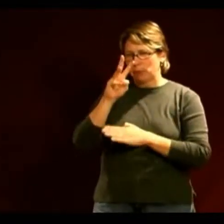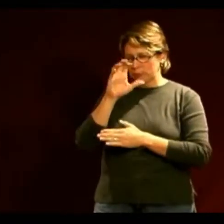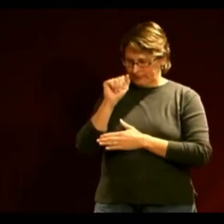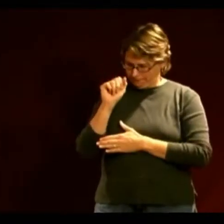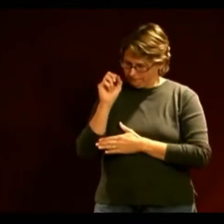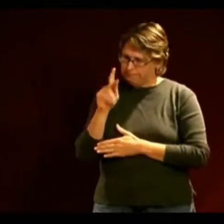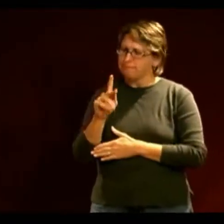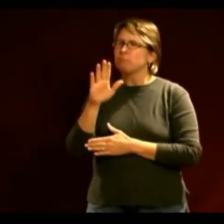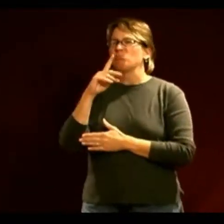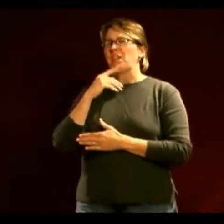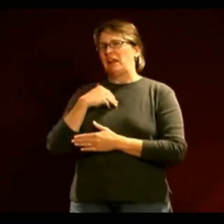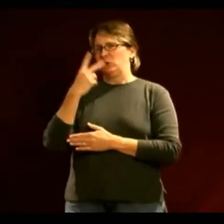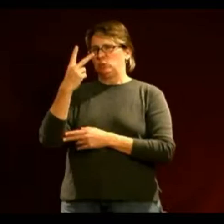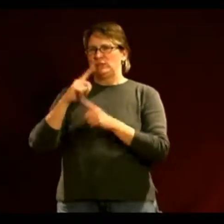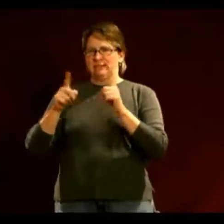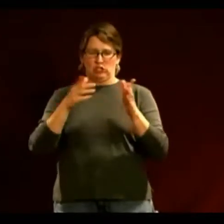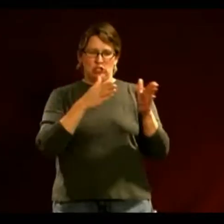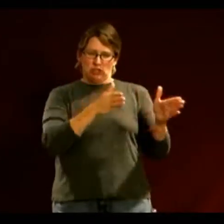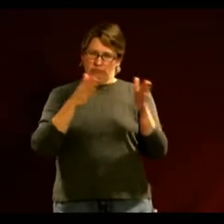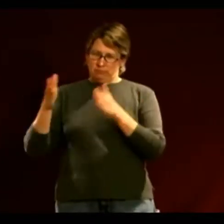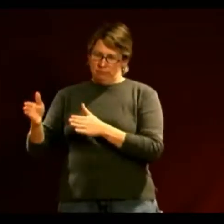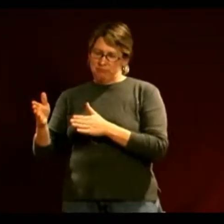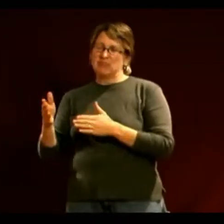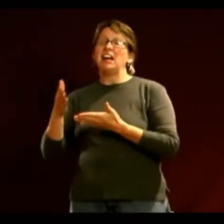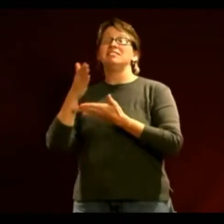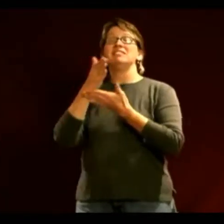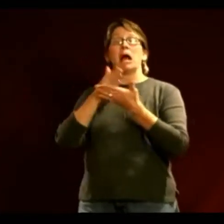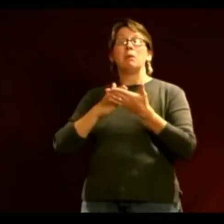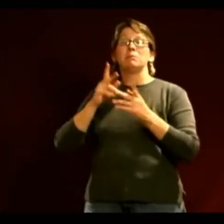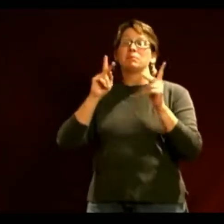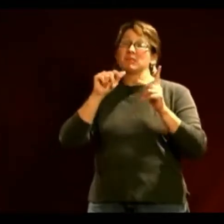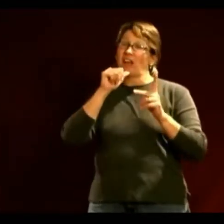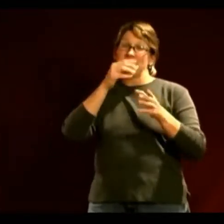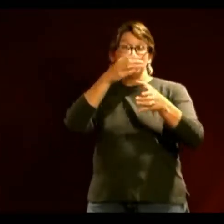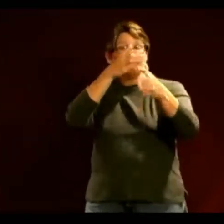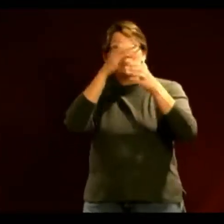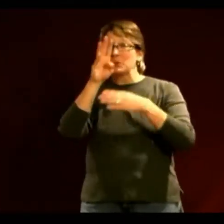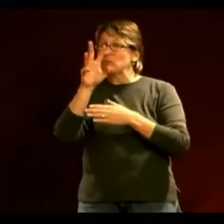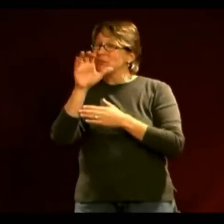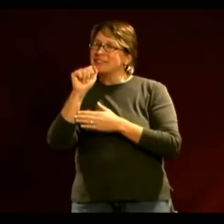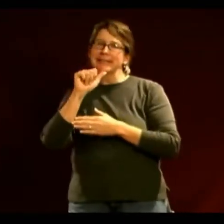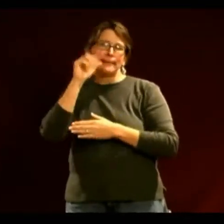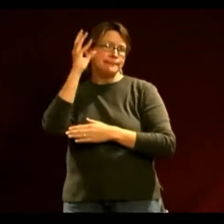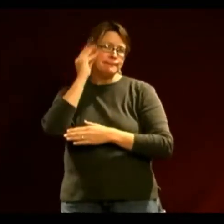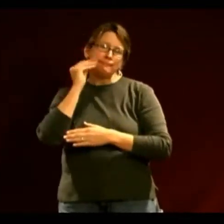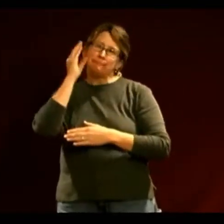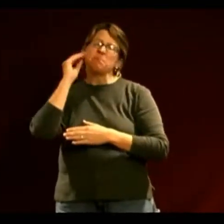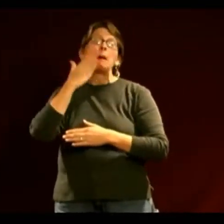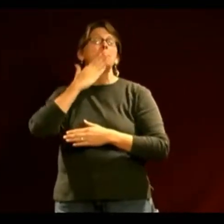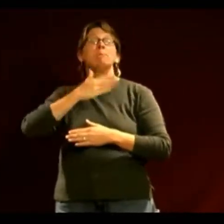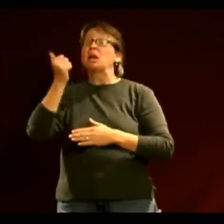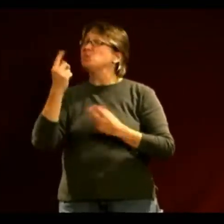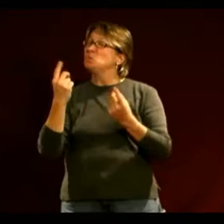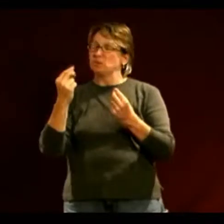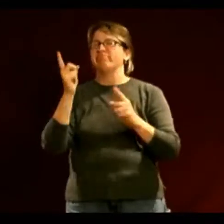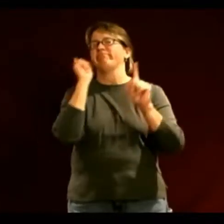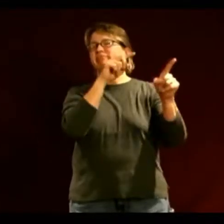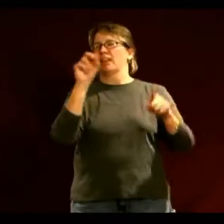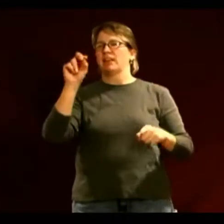So you asked me how to plan for a trip on the BWCA. I have two different suggestions. Some people who aren't